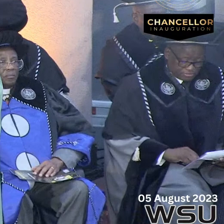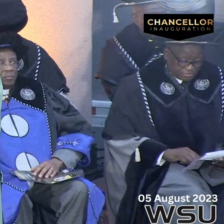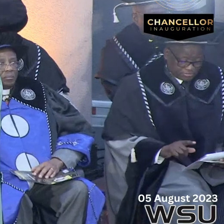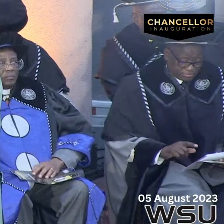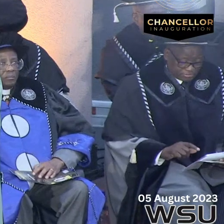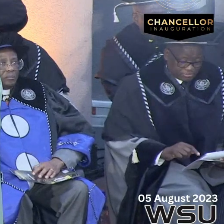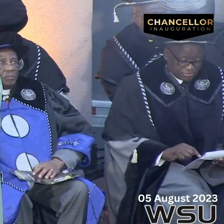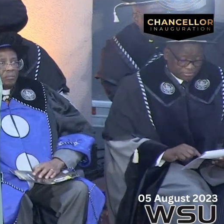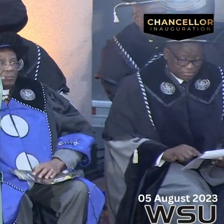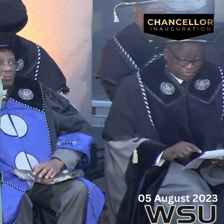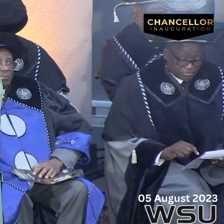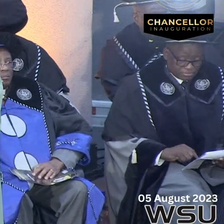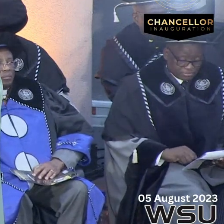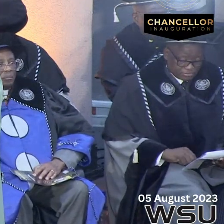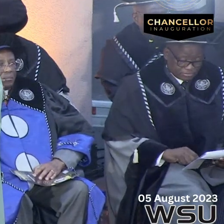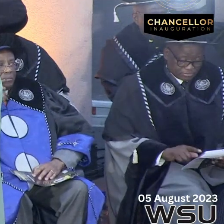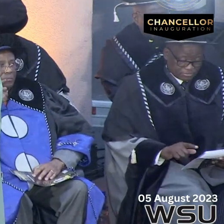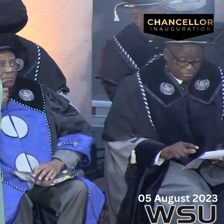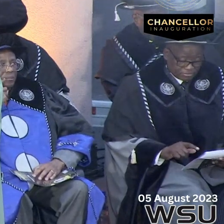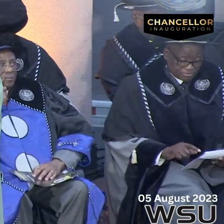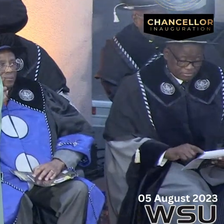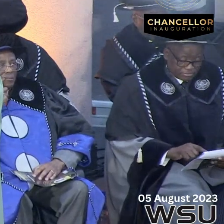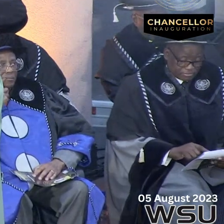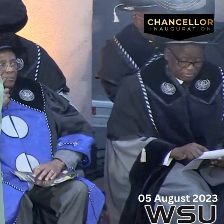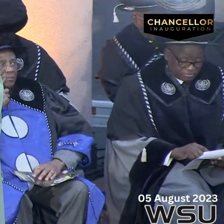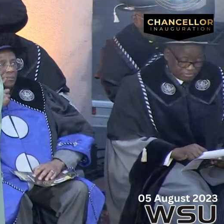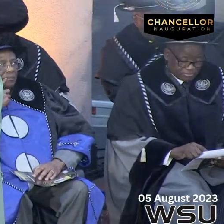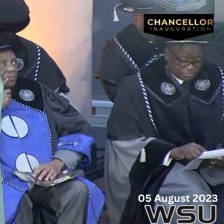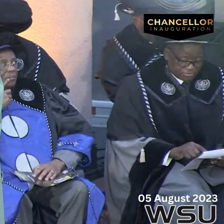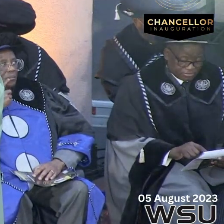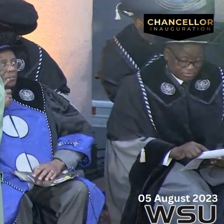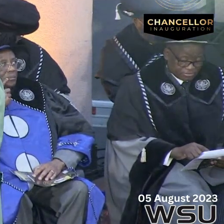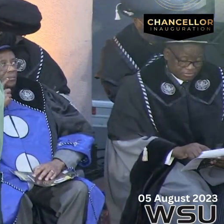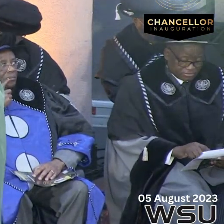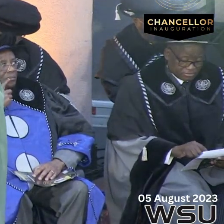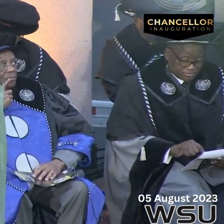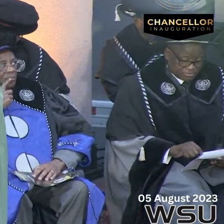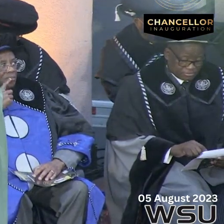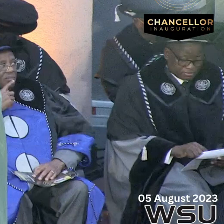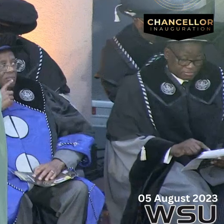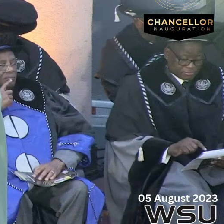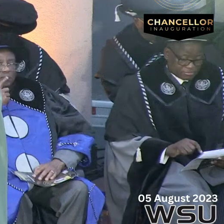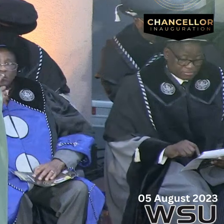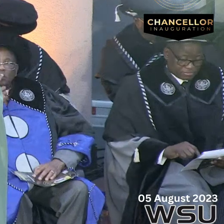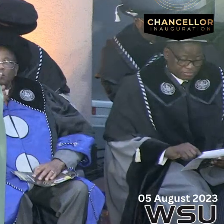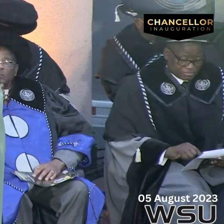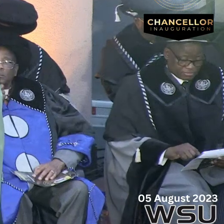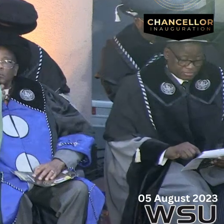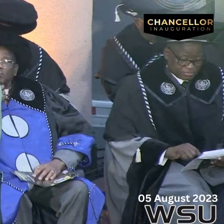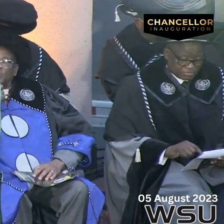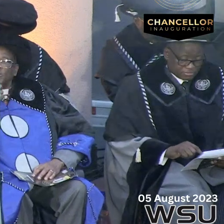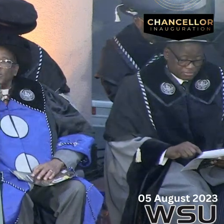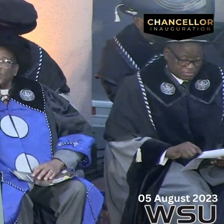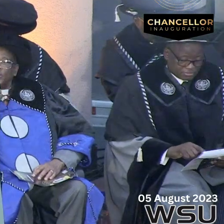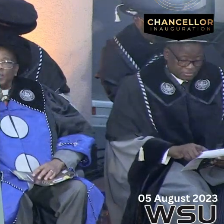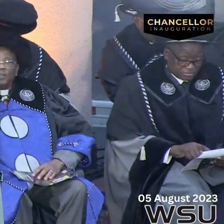serve apartheid, instead to serve a new South Africa, which is the antithesis of